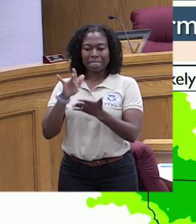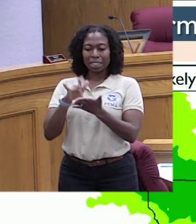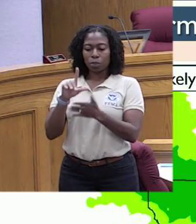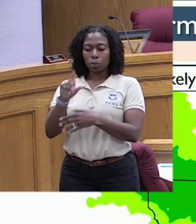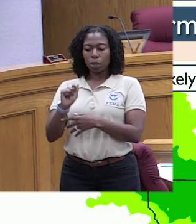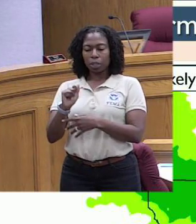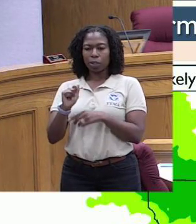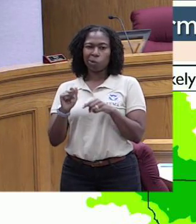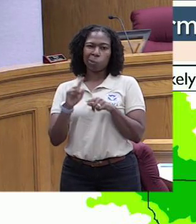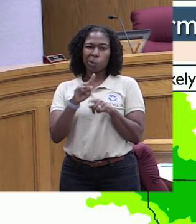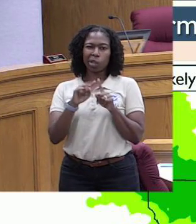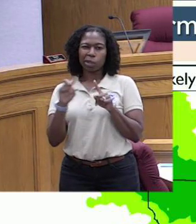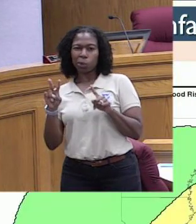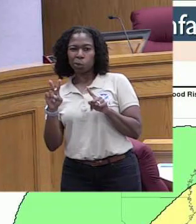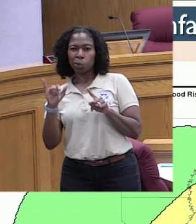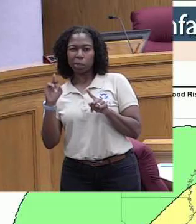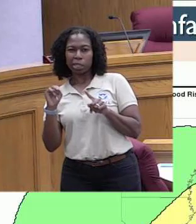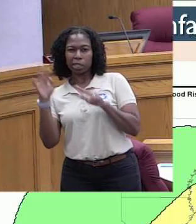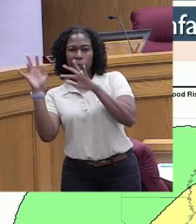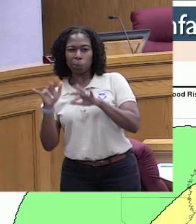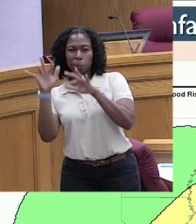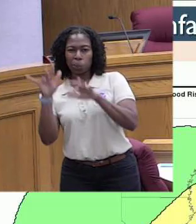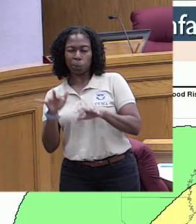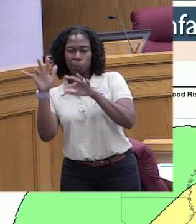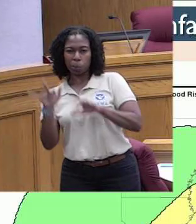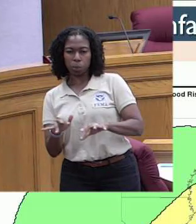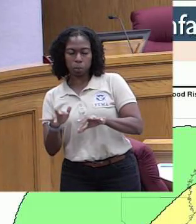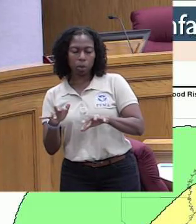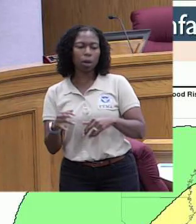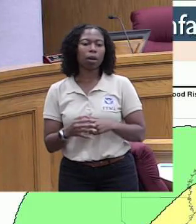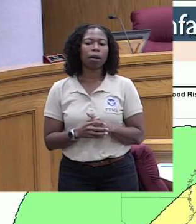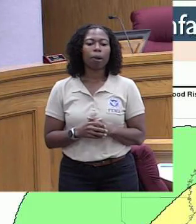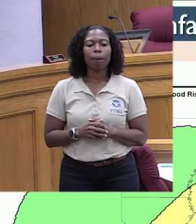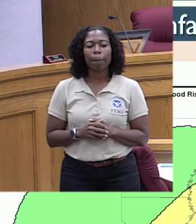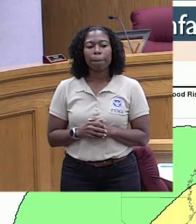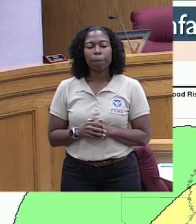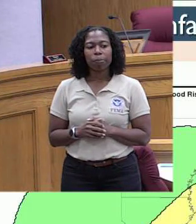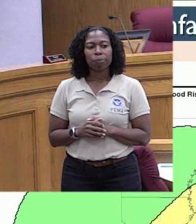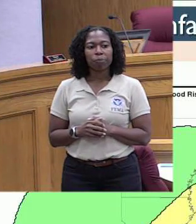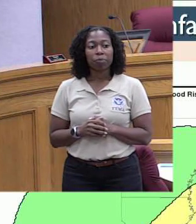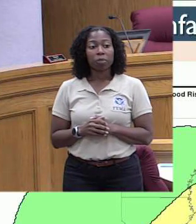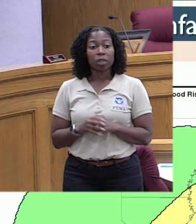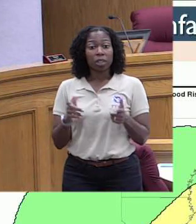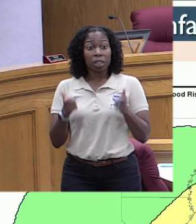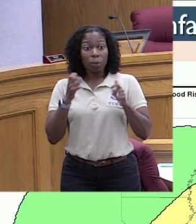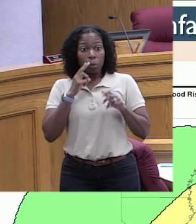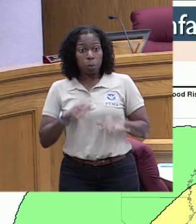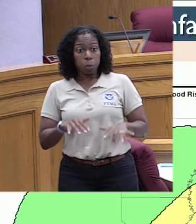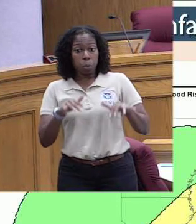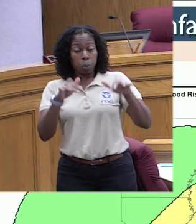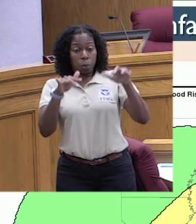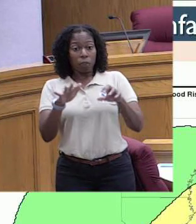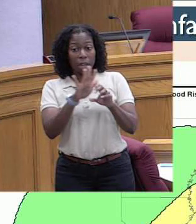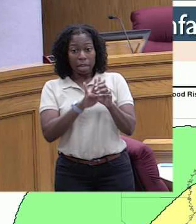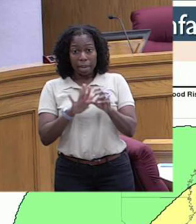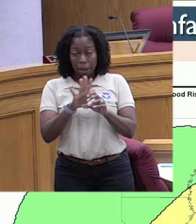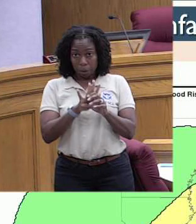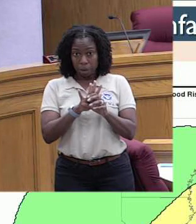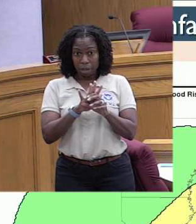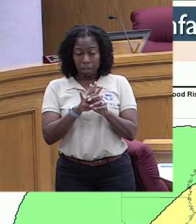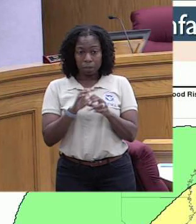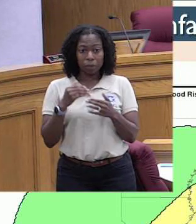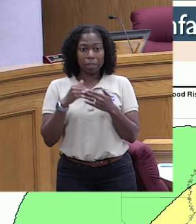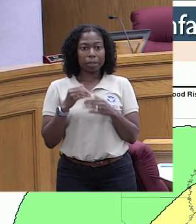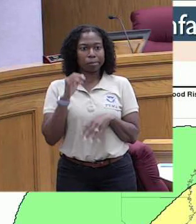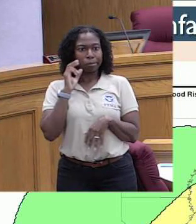down to 1 to 2 inches of rain. In terms of the tweaking of the flash flood areas for the next several days, tonight the risk